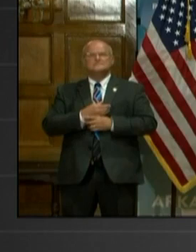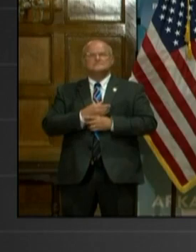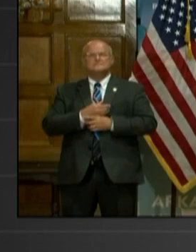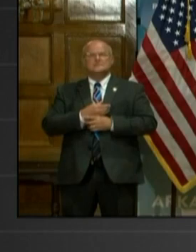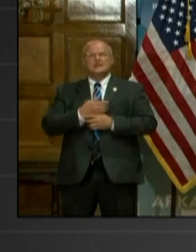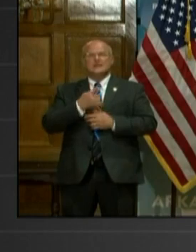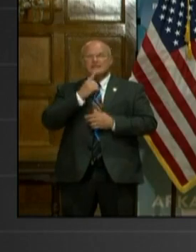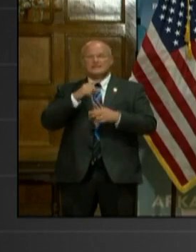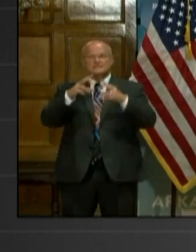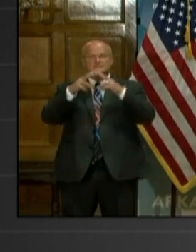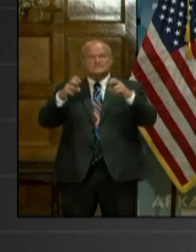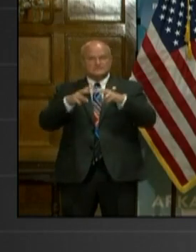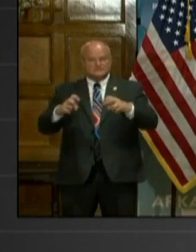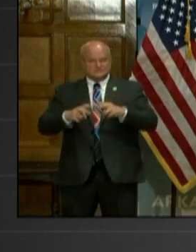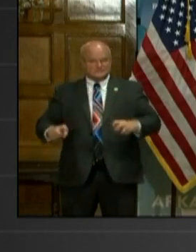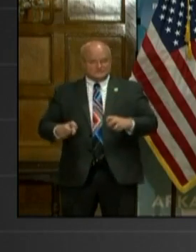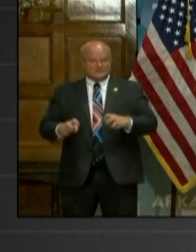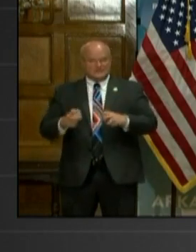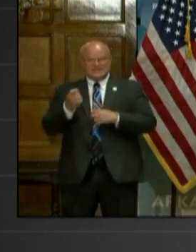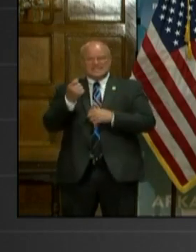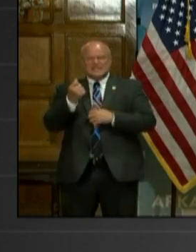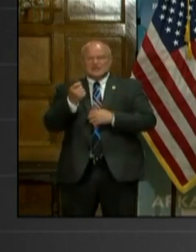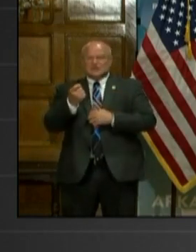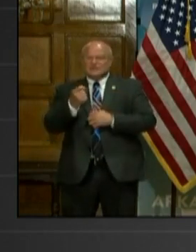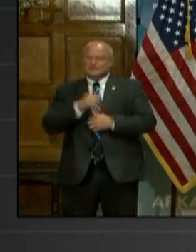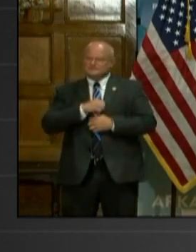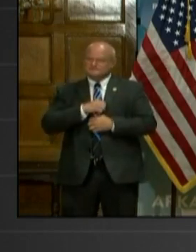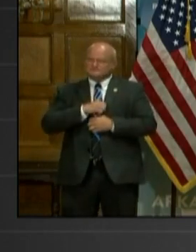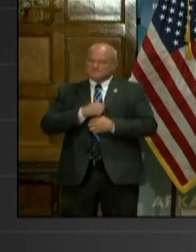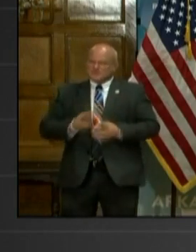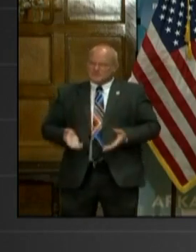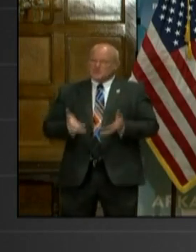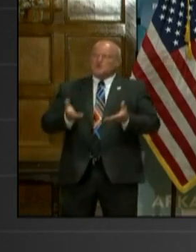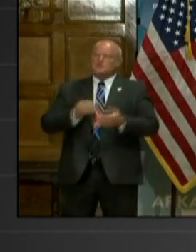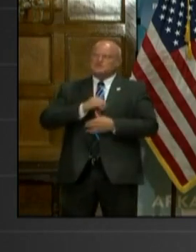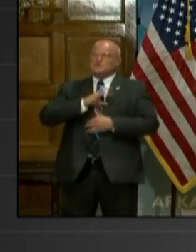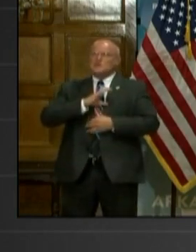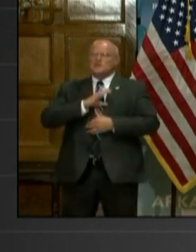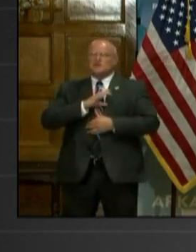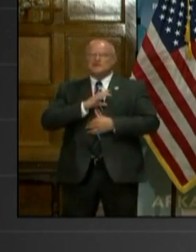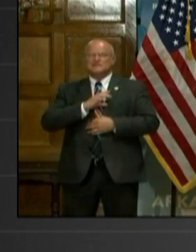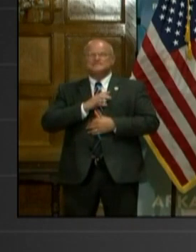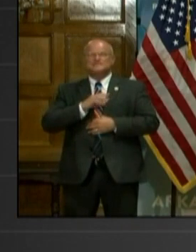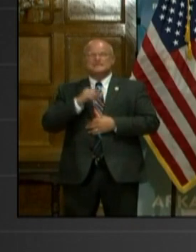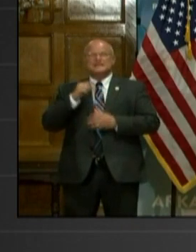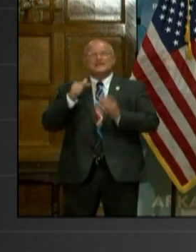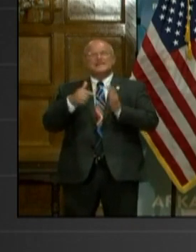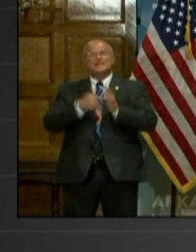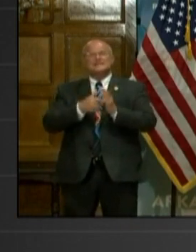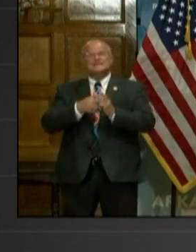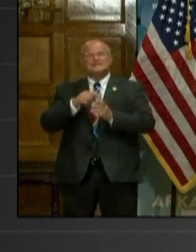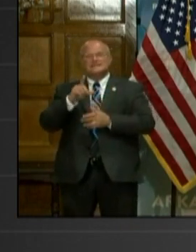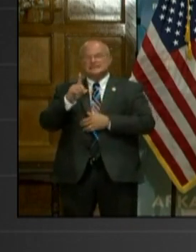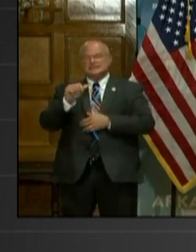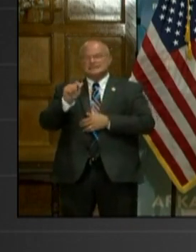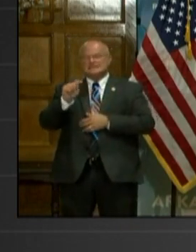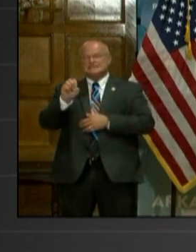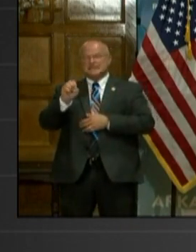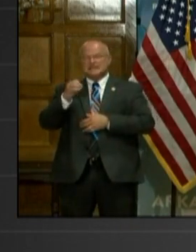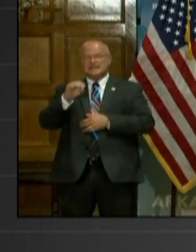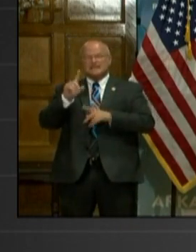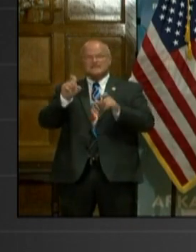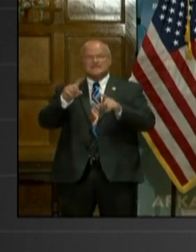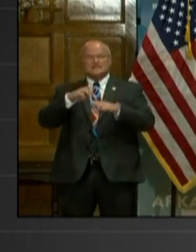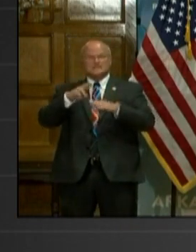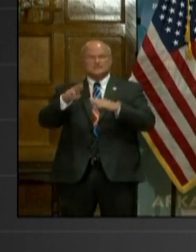this is the breakdown, and this is a little bit encouraging compared to the previous days. This is the date of test result and